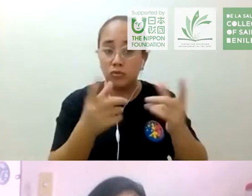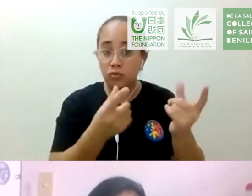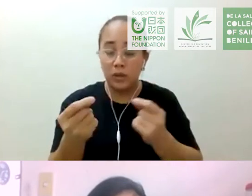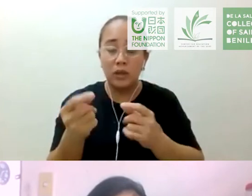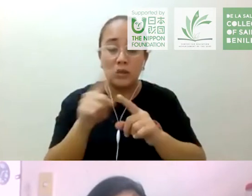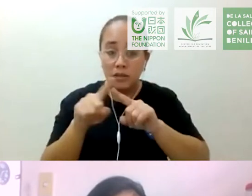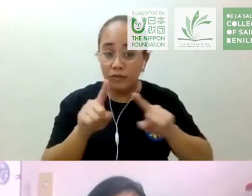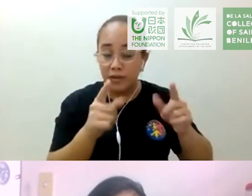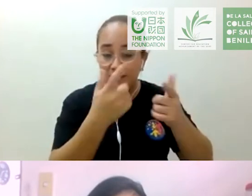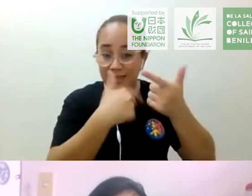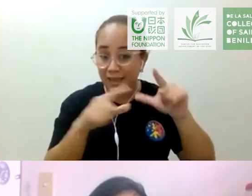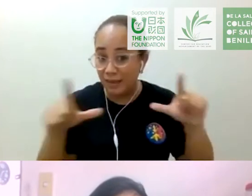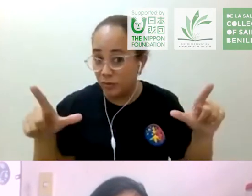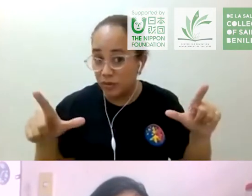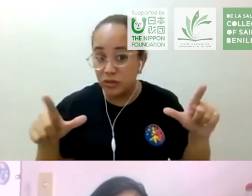because you see,